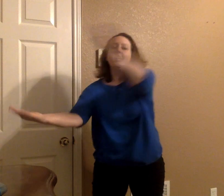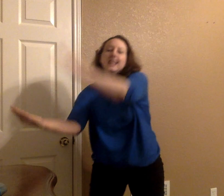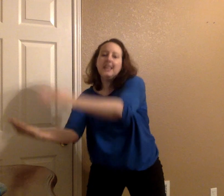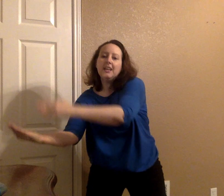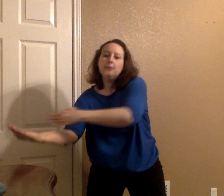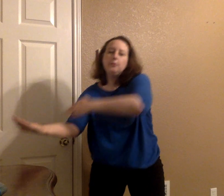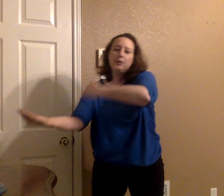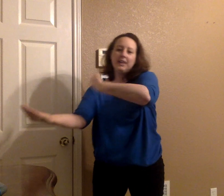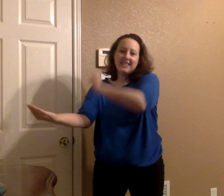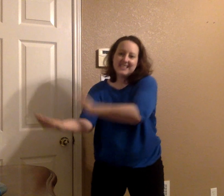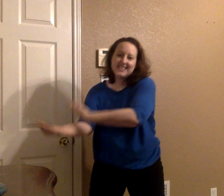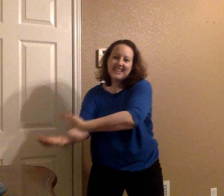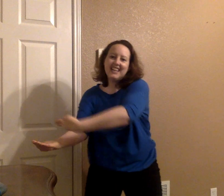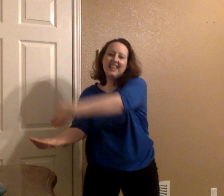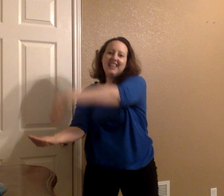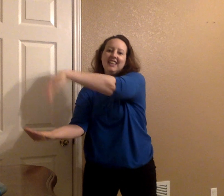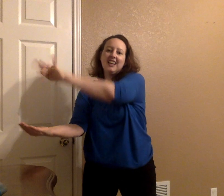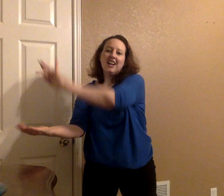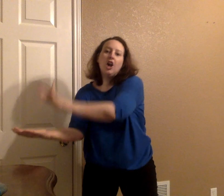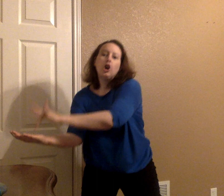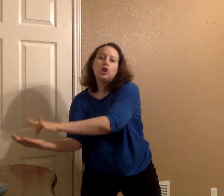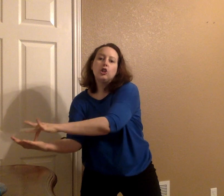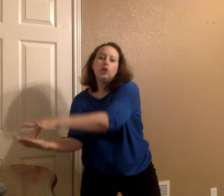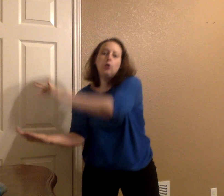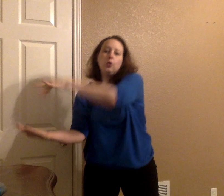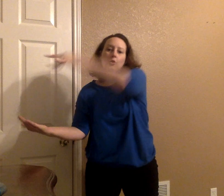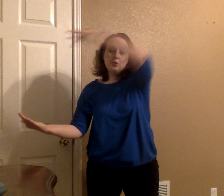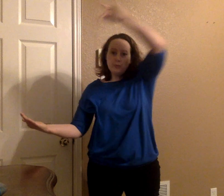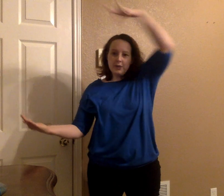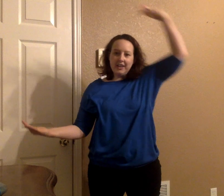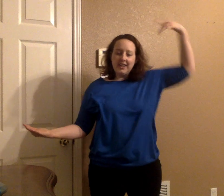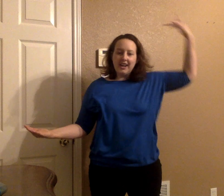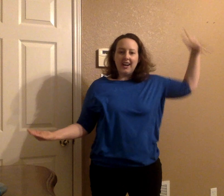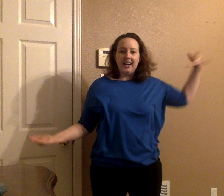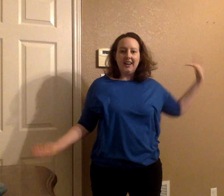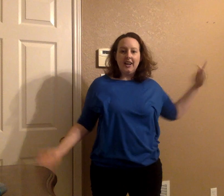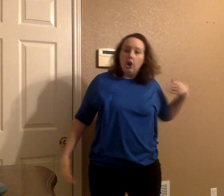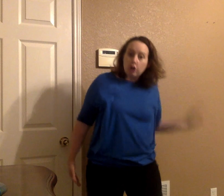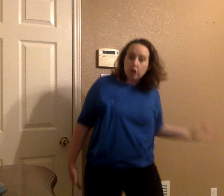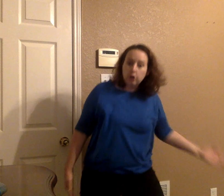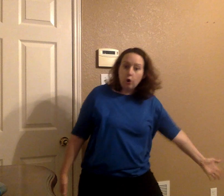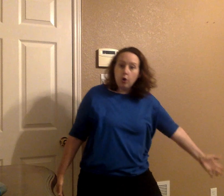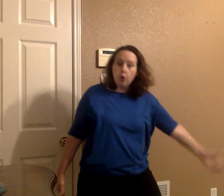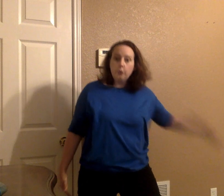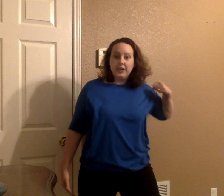him we sing Gloria, Gloria,